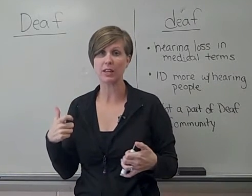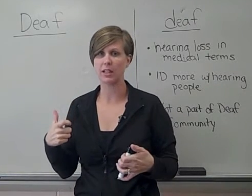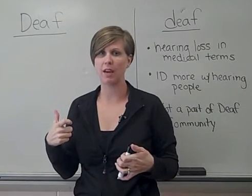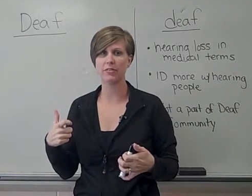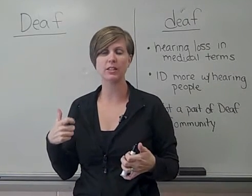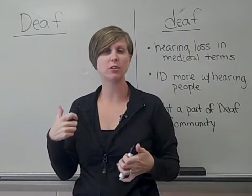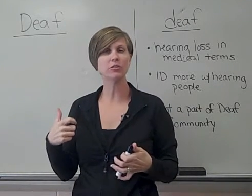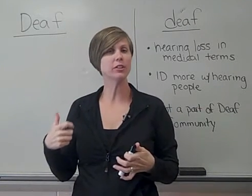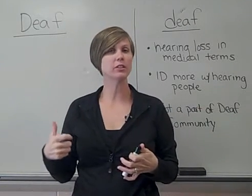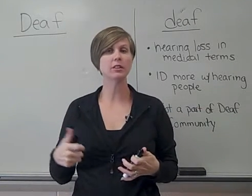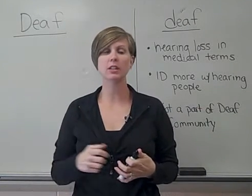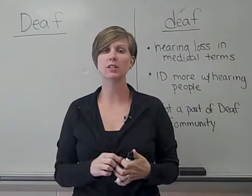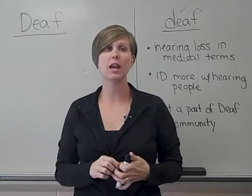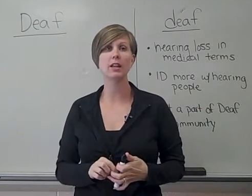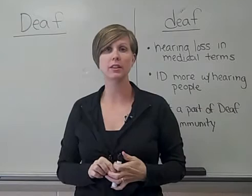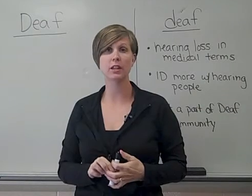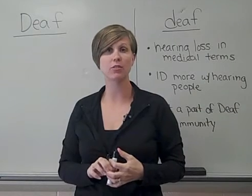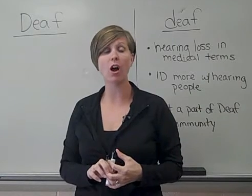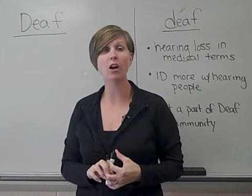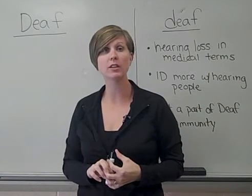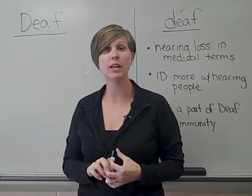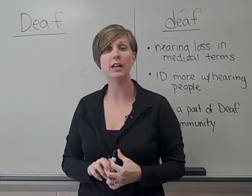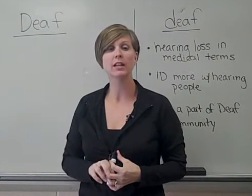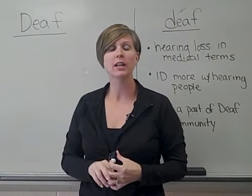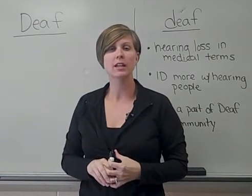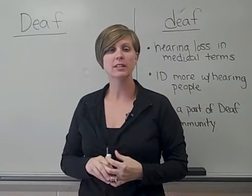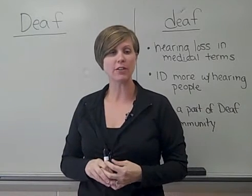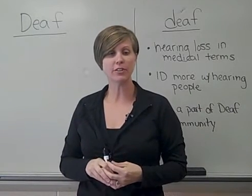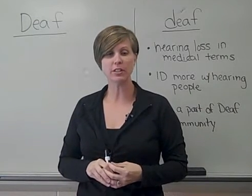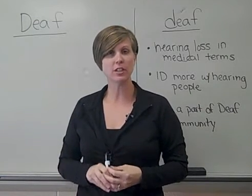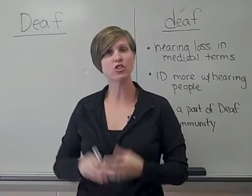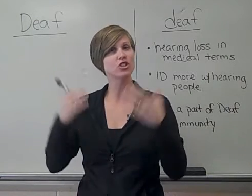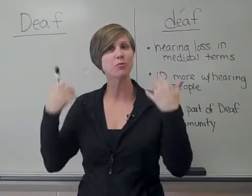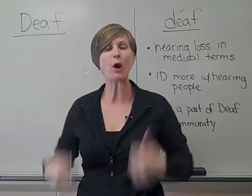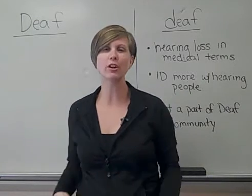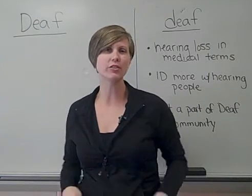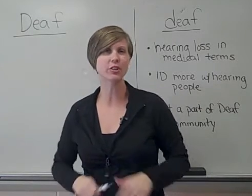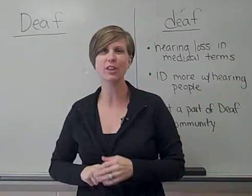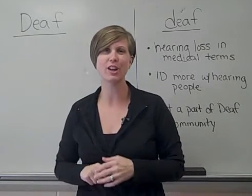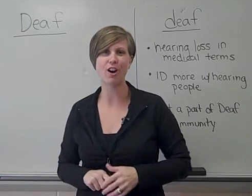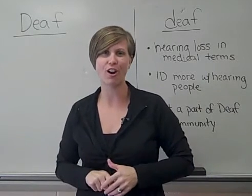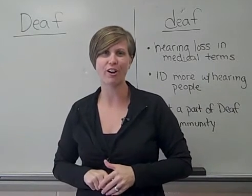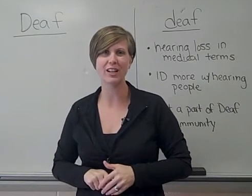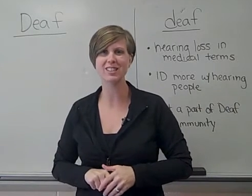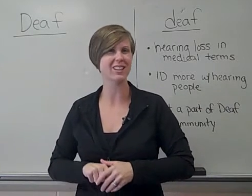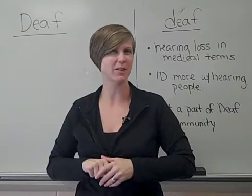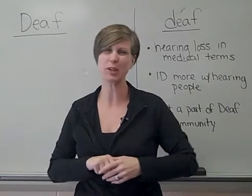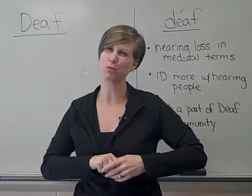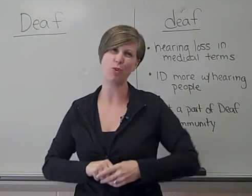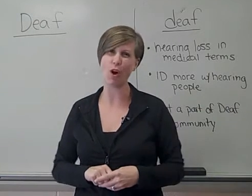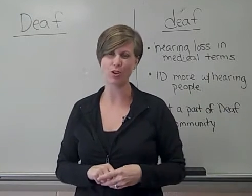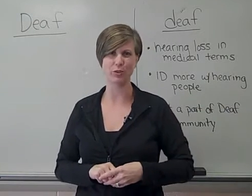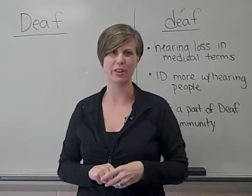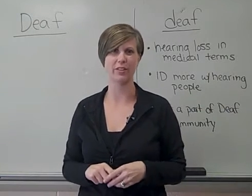being deaf. They don't feel that there's anything wrong, that deafness is just a part of who they are. It's not something wrong with